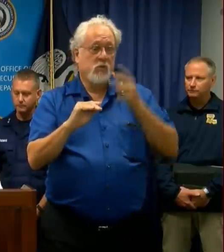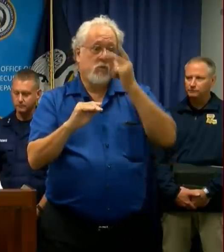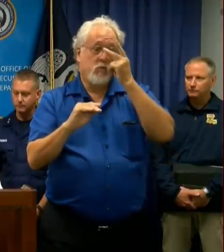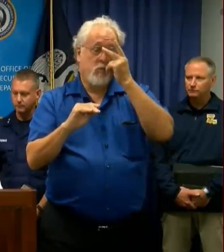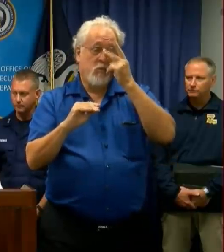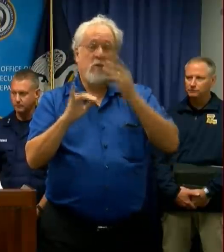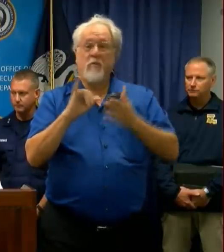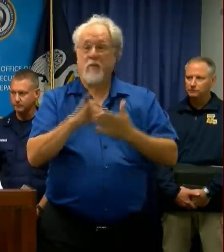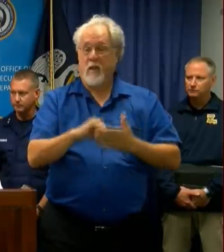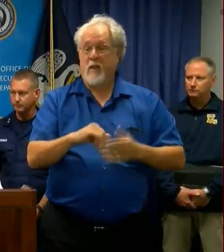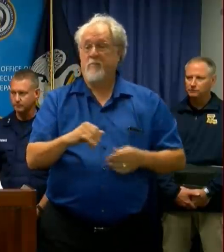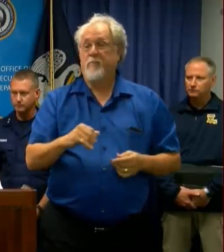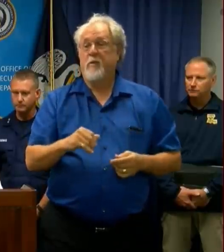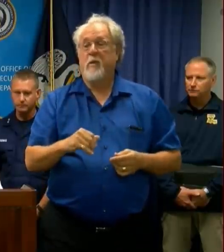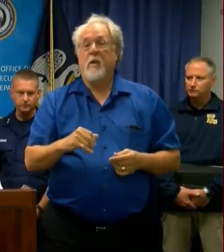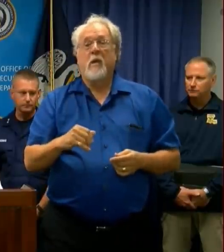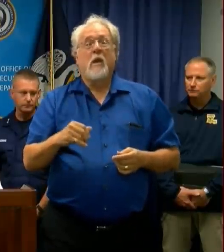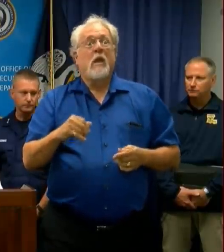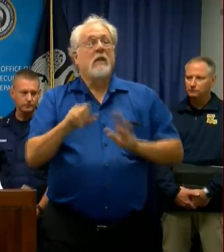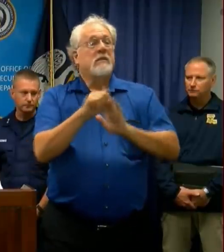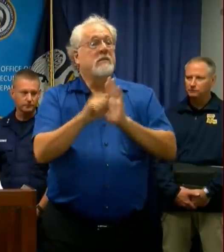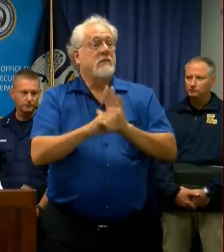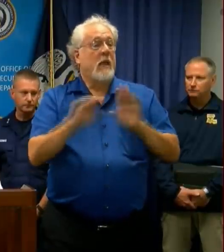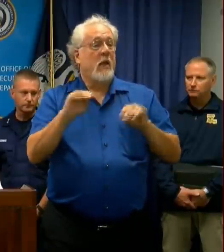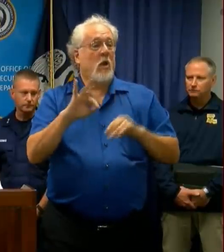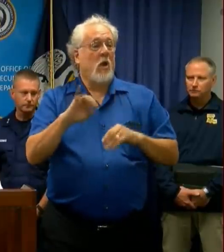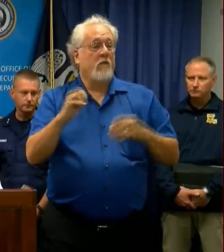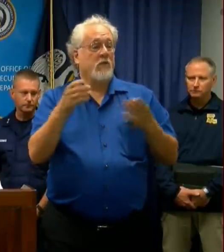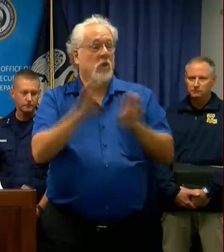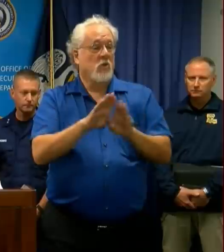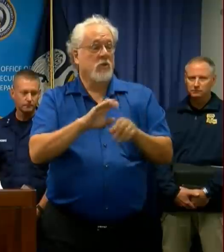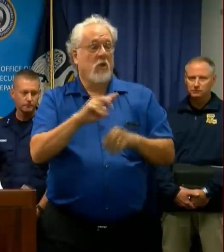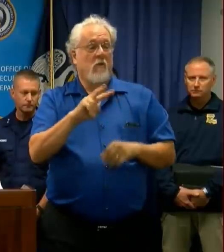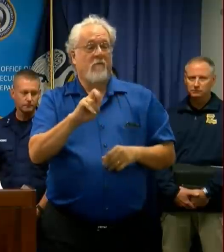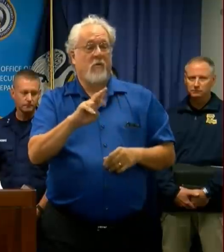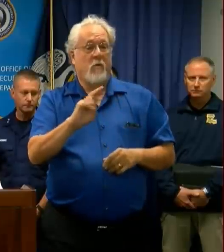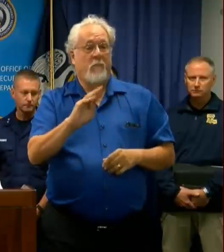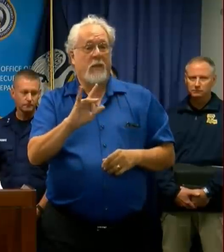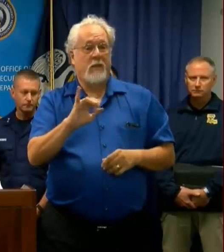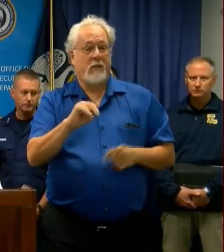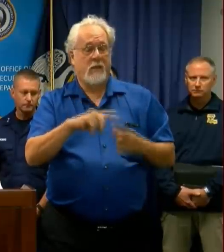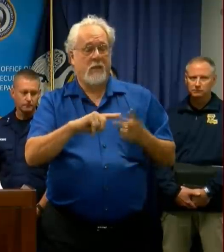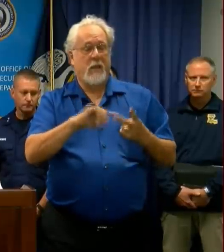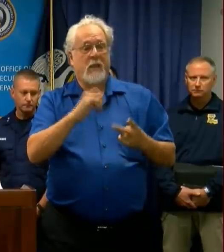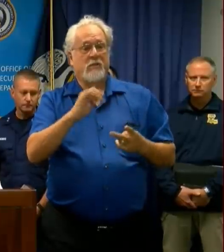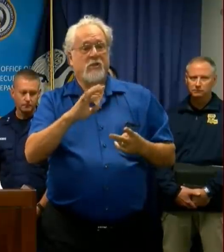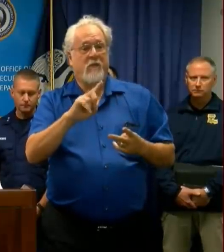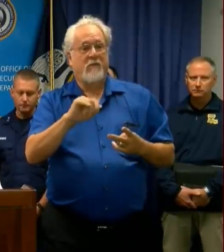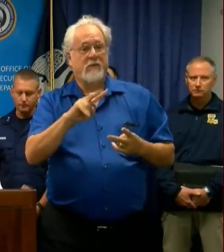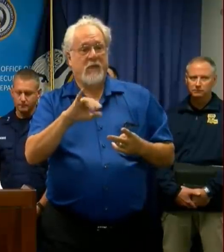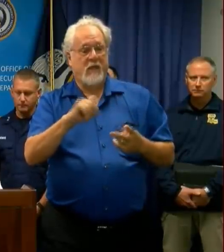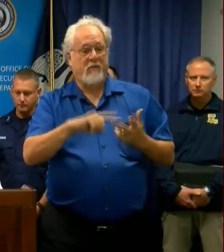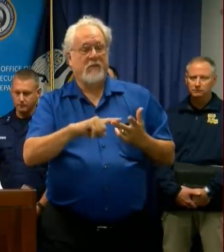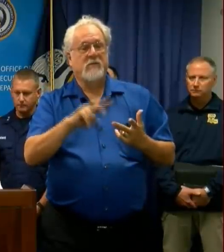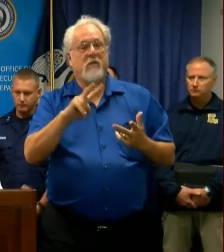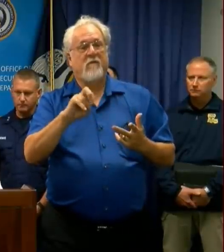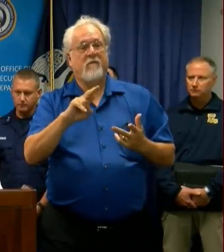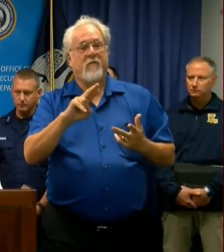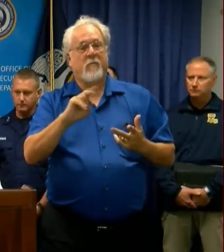to that as we move forward. There are state office closures in Vermilion and Jefferson, Davis, Vernon, Beauregard, and